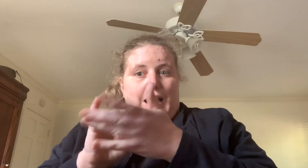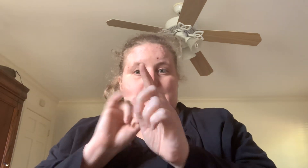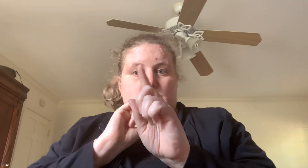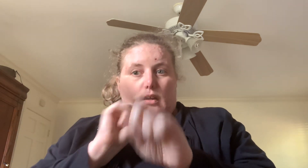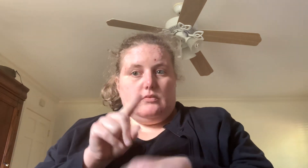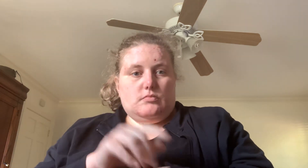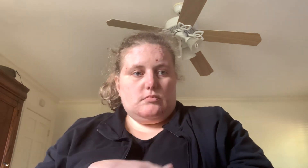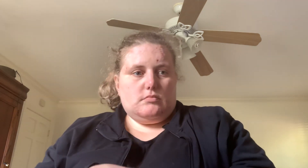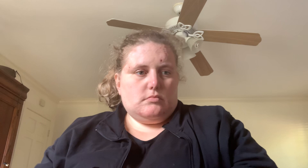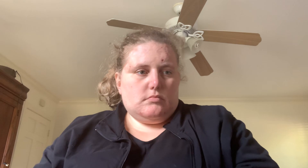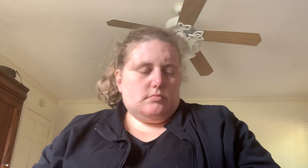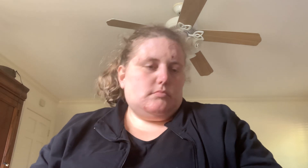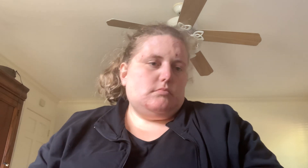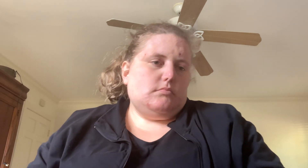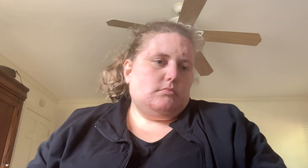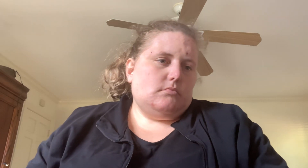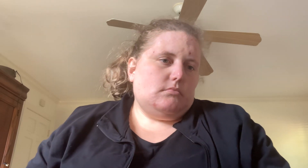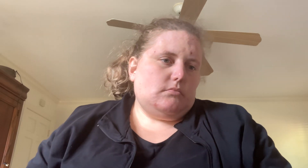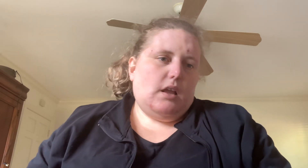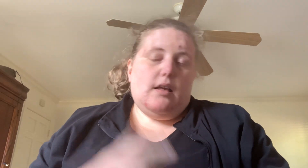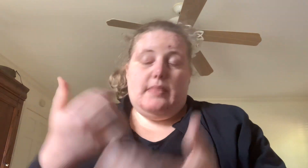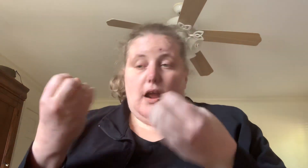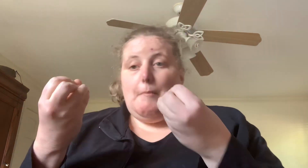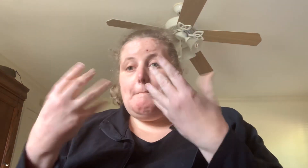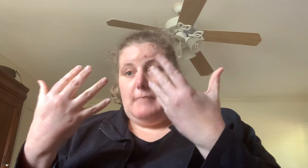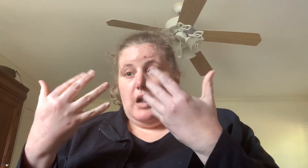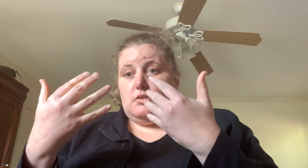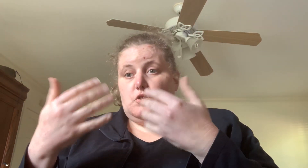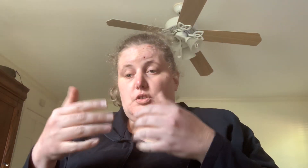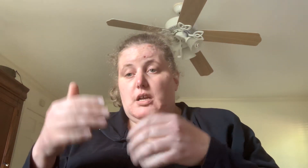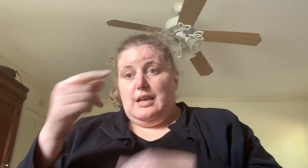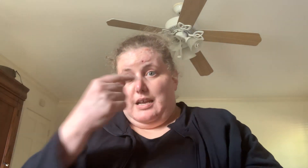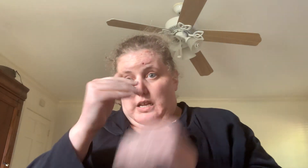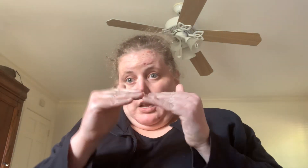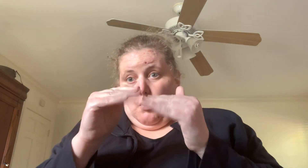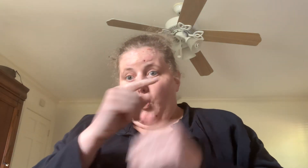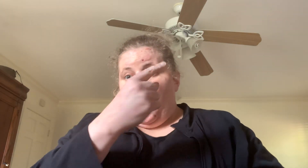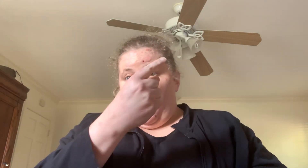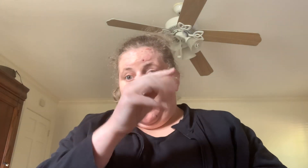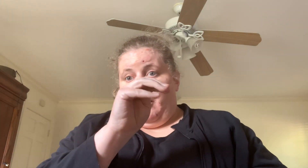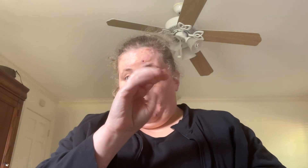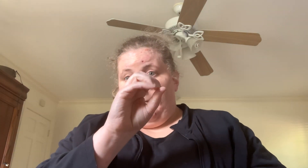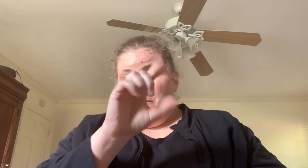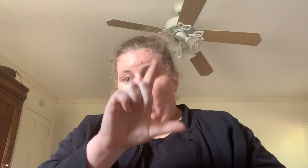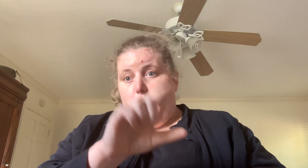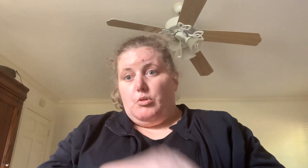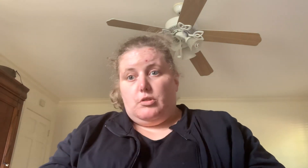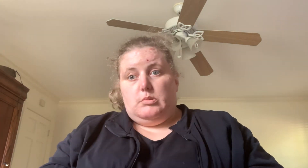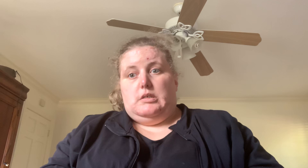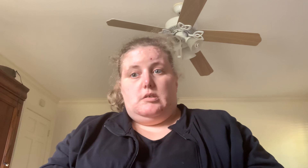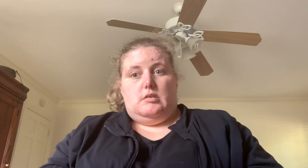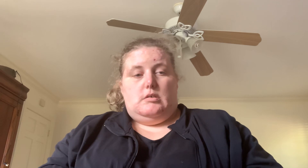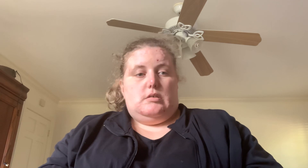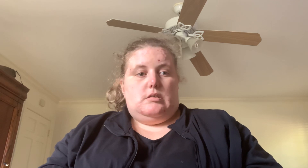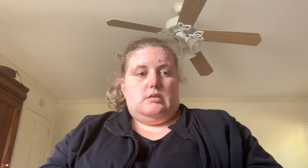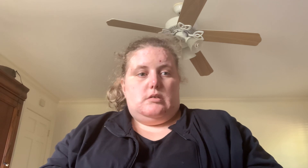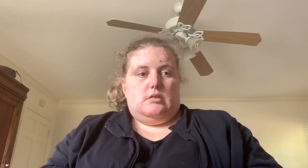NH3. So that's how much is equal to 1 mole NH3. Let's go back and put that in our